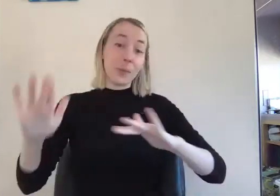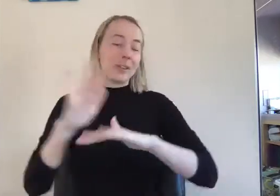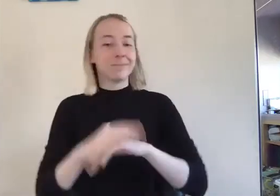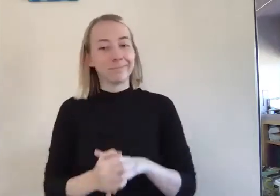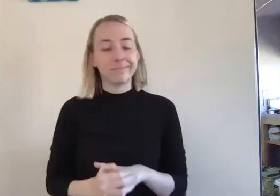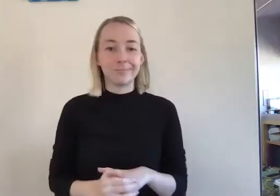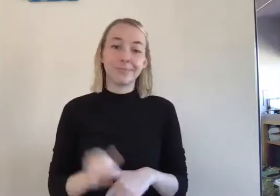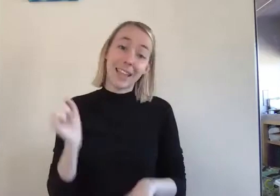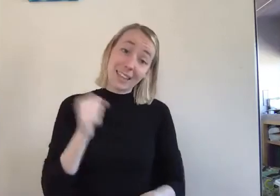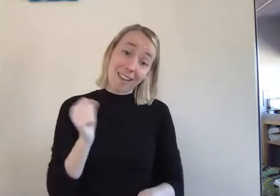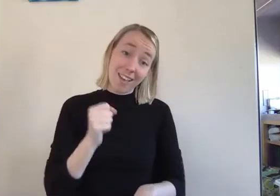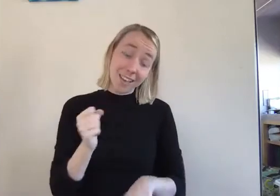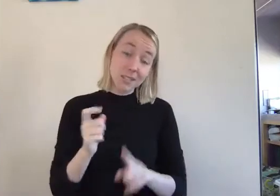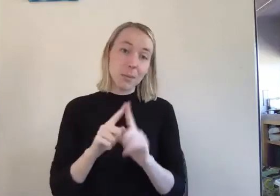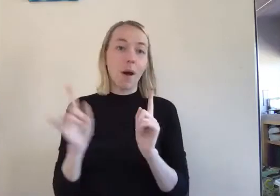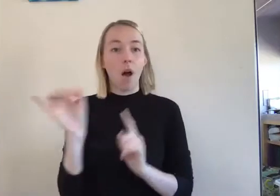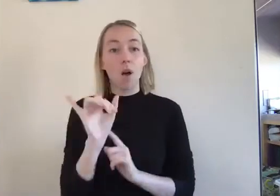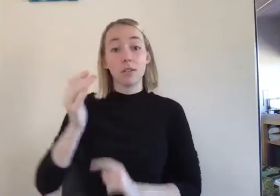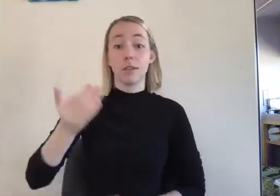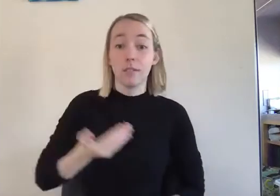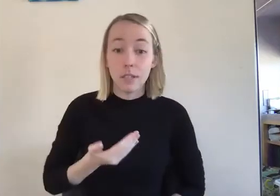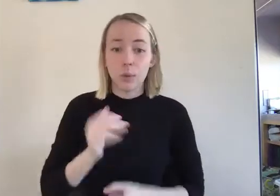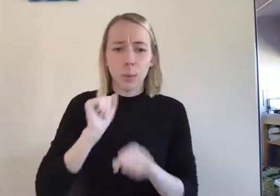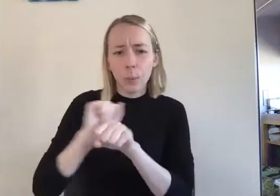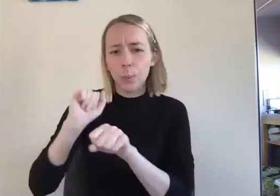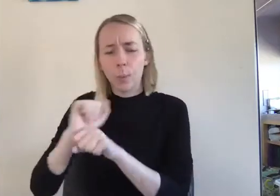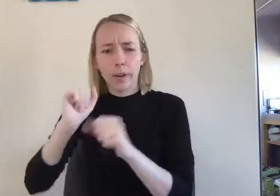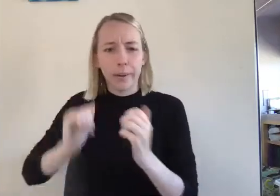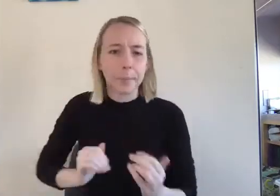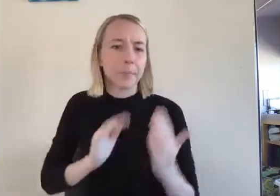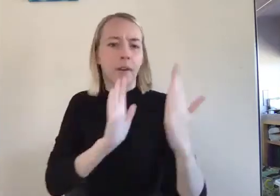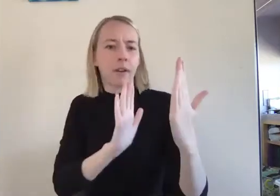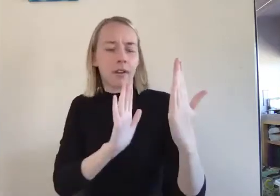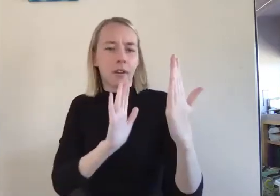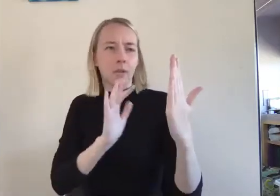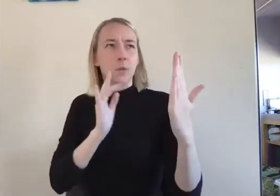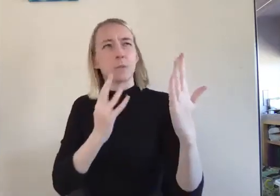harmony. It is, but it is also an invitation to face